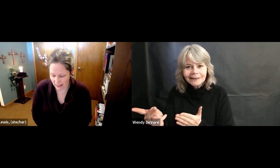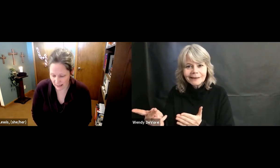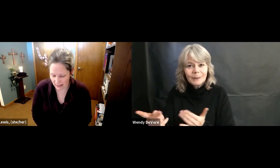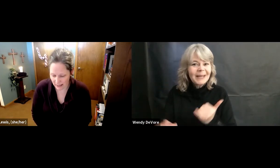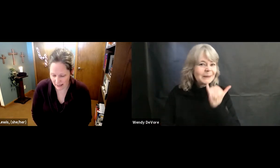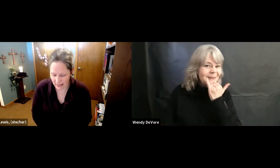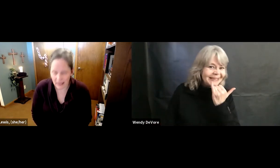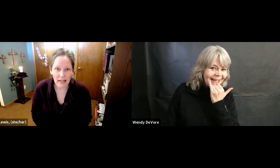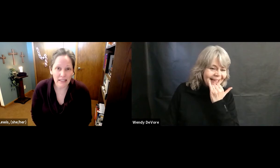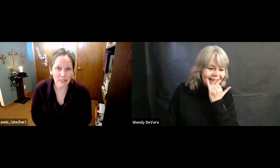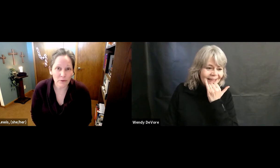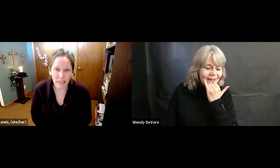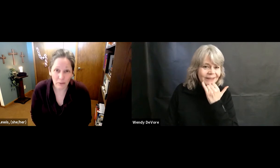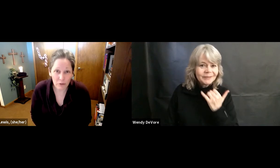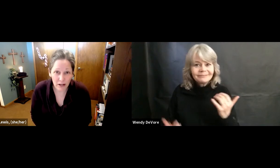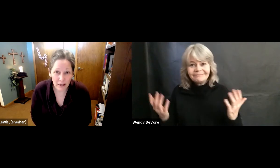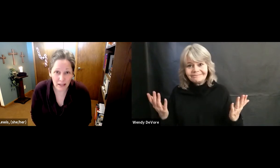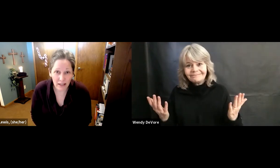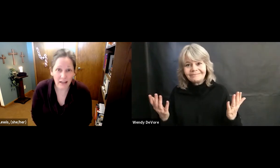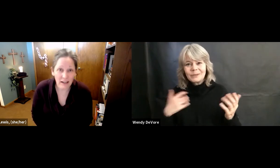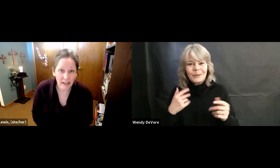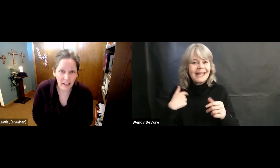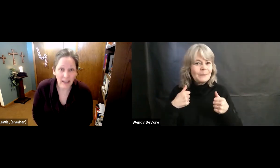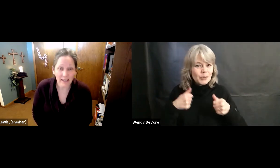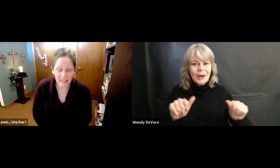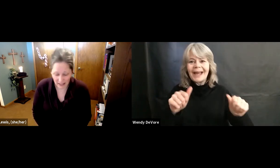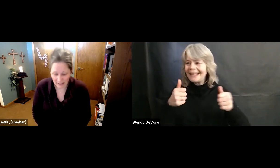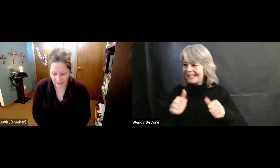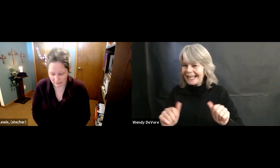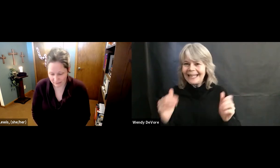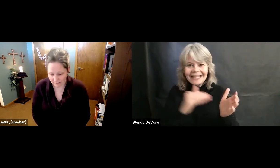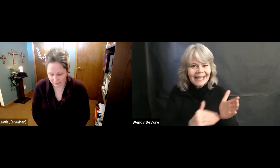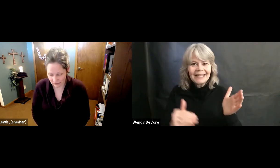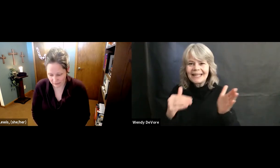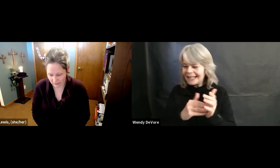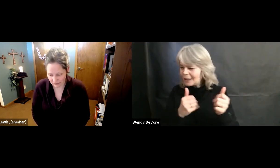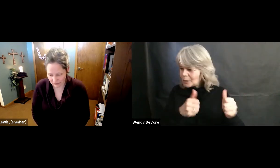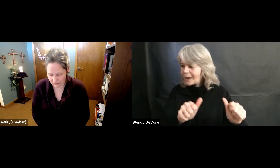mistake, and so we kept trying again and again.